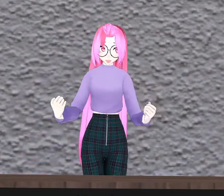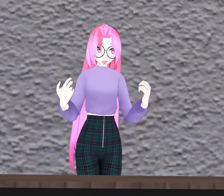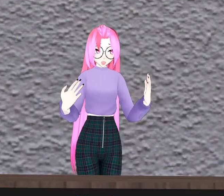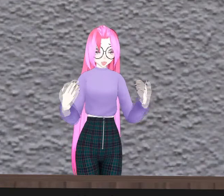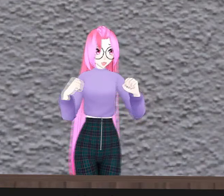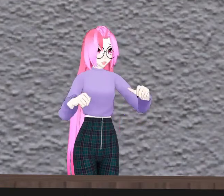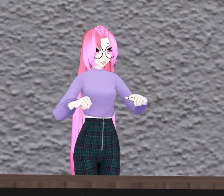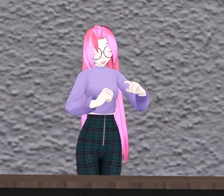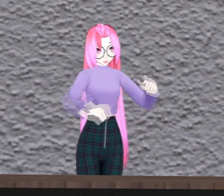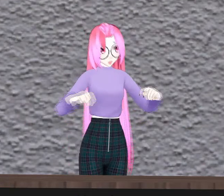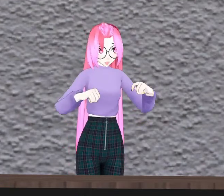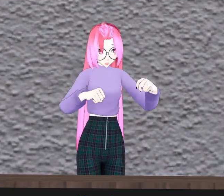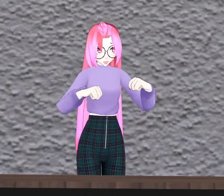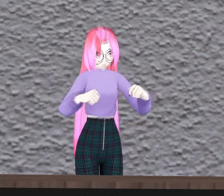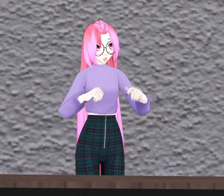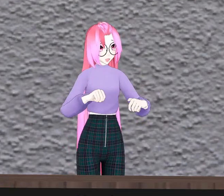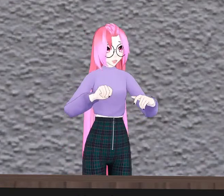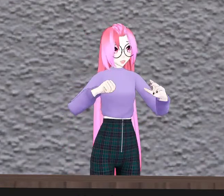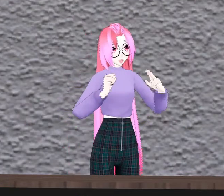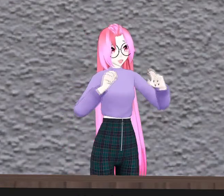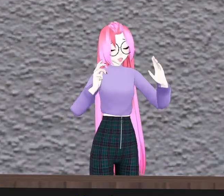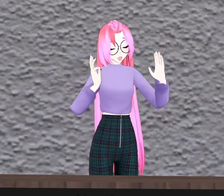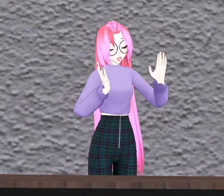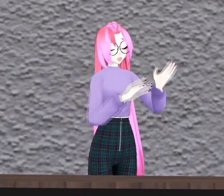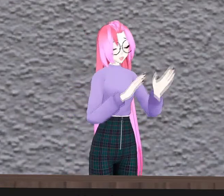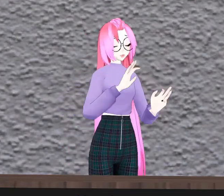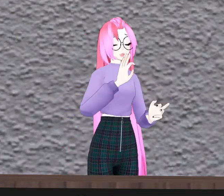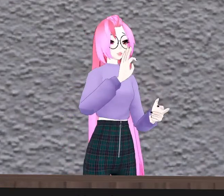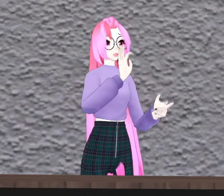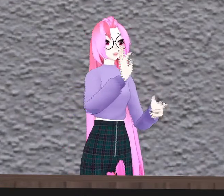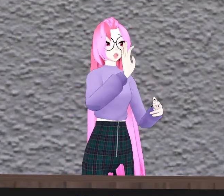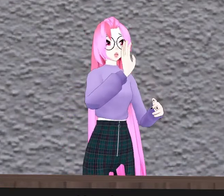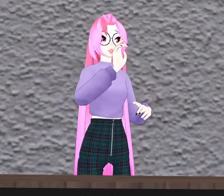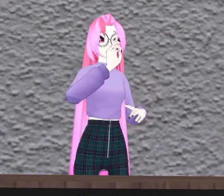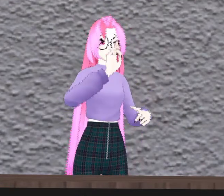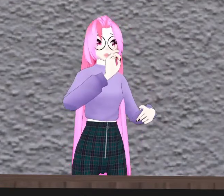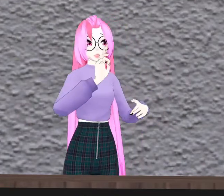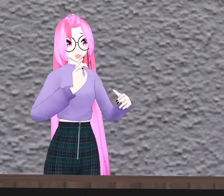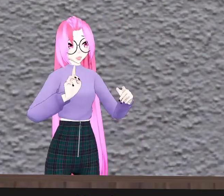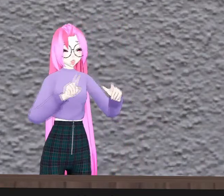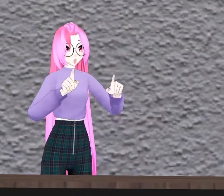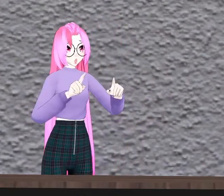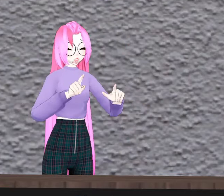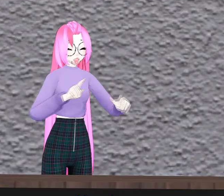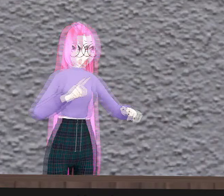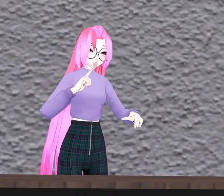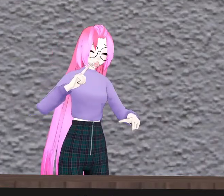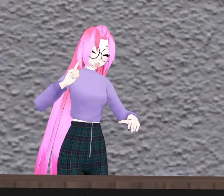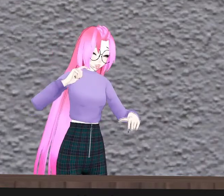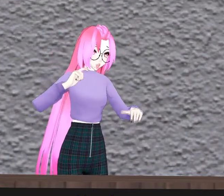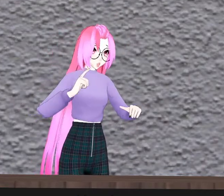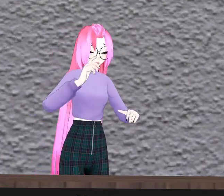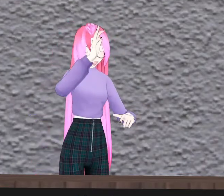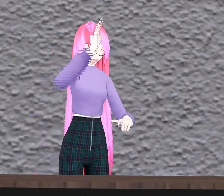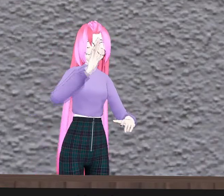flashing lights wasn't enough, it will just vibrate your whole bed. And that's also for deaf parents who